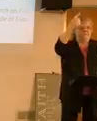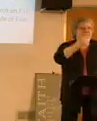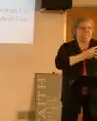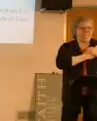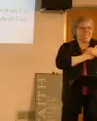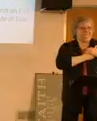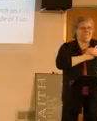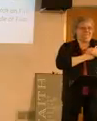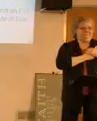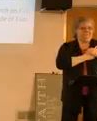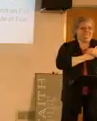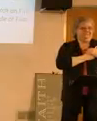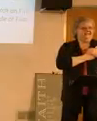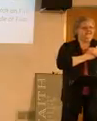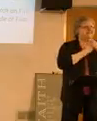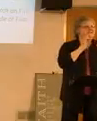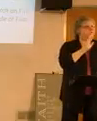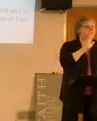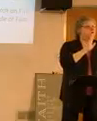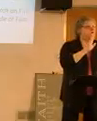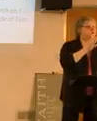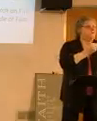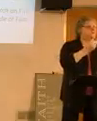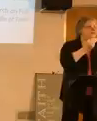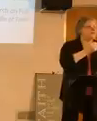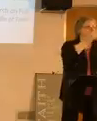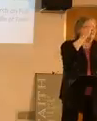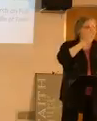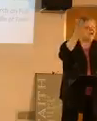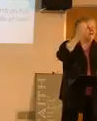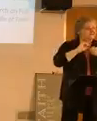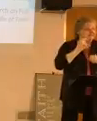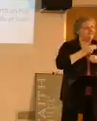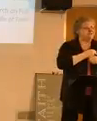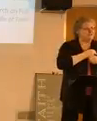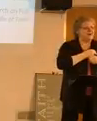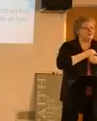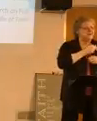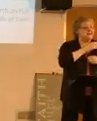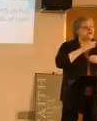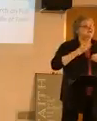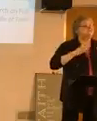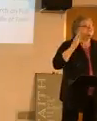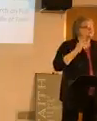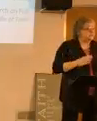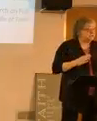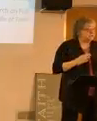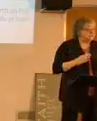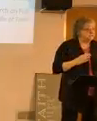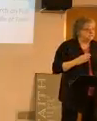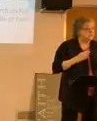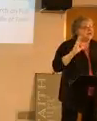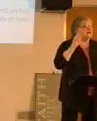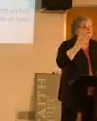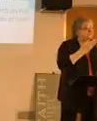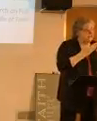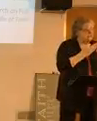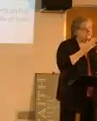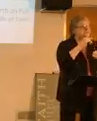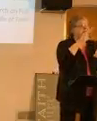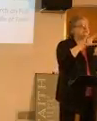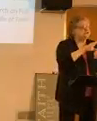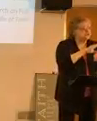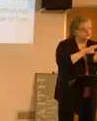him. This is the wonderful ministry God has given to all of us as Christians, as families, as a